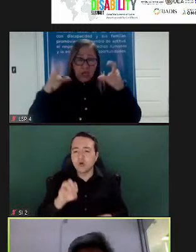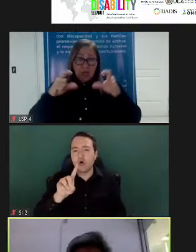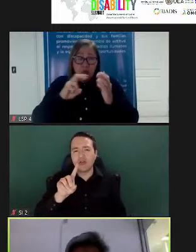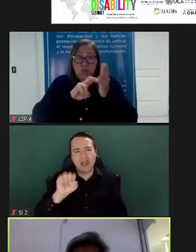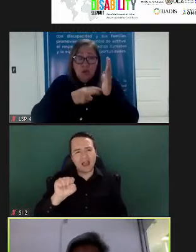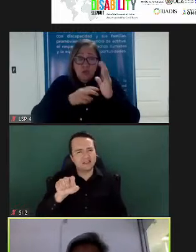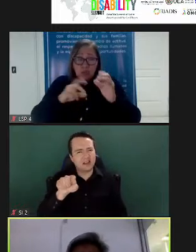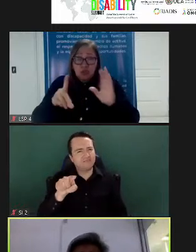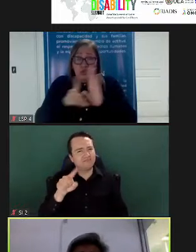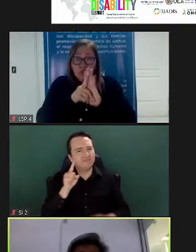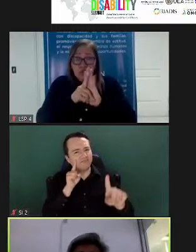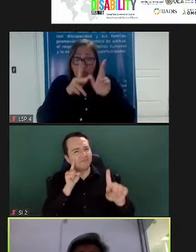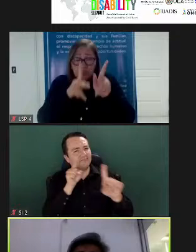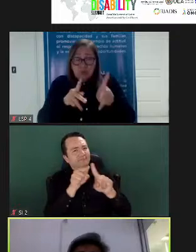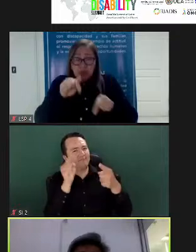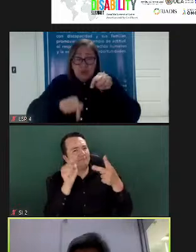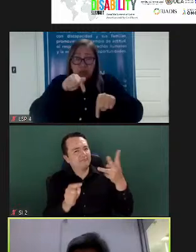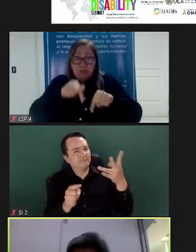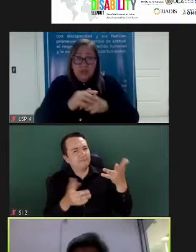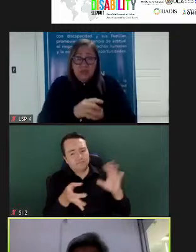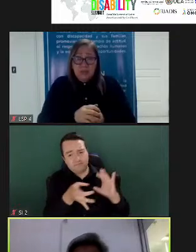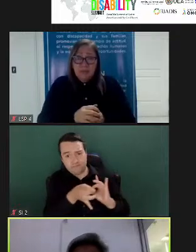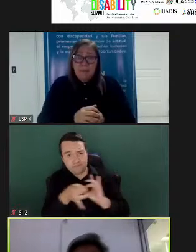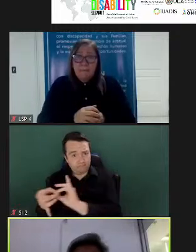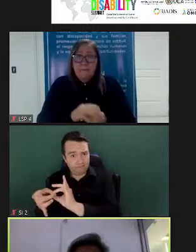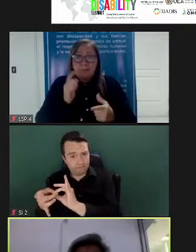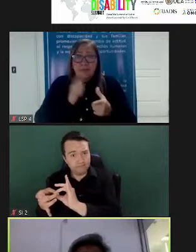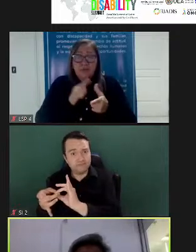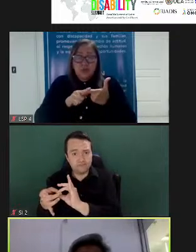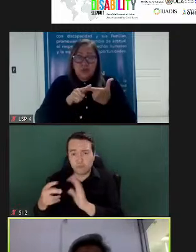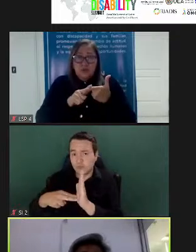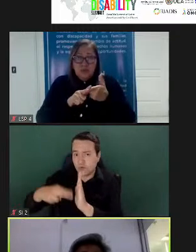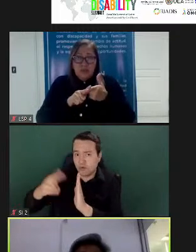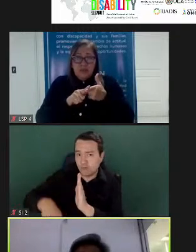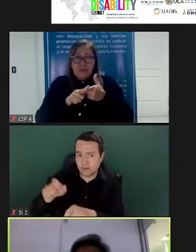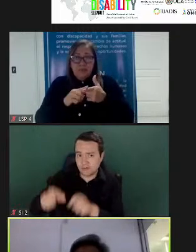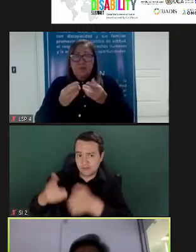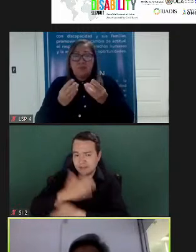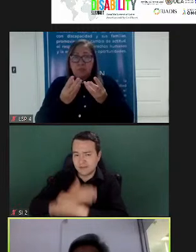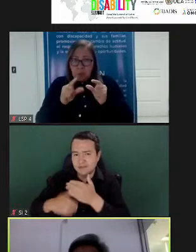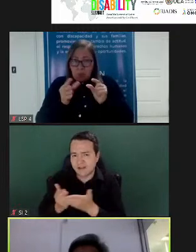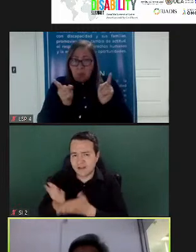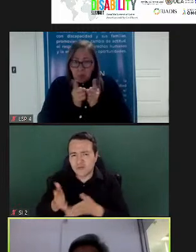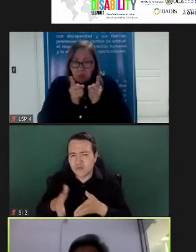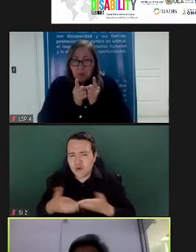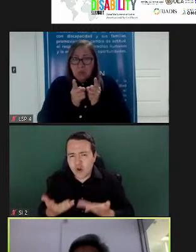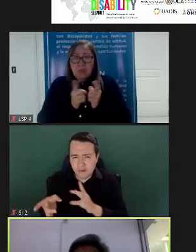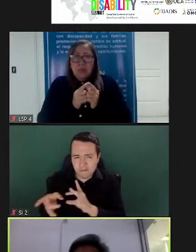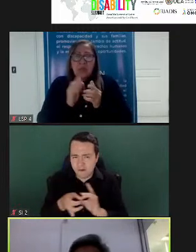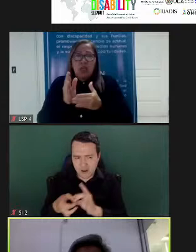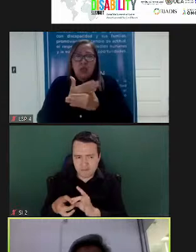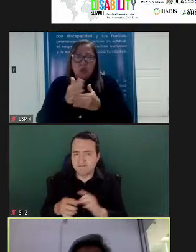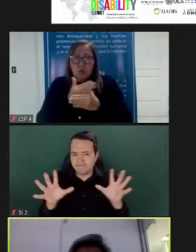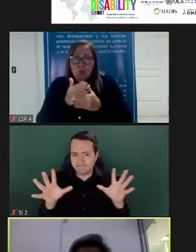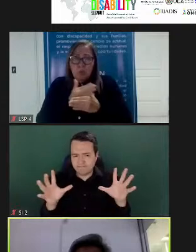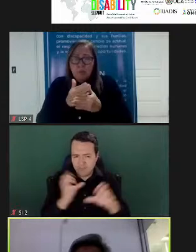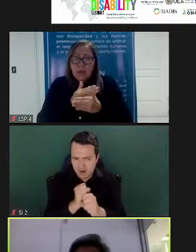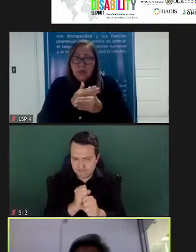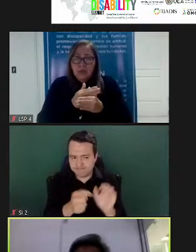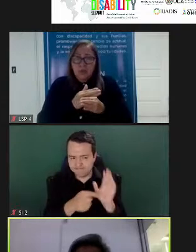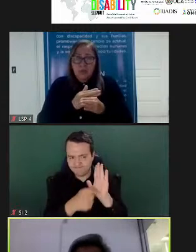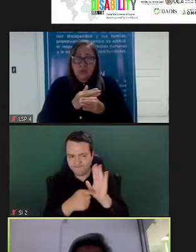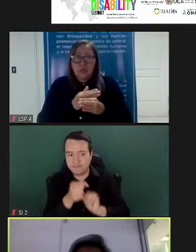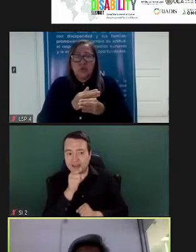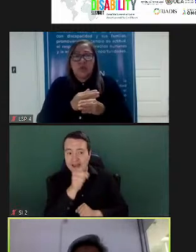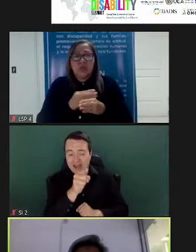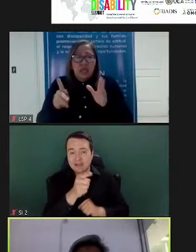sdgs in light of the convention of the rights for persons with disabilities so briefly i would like to share